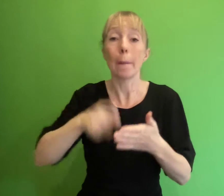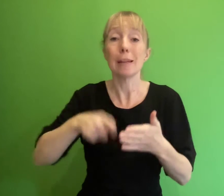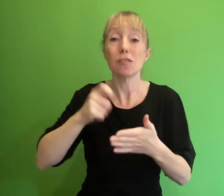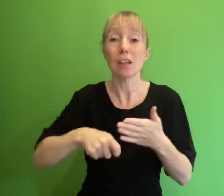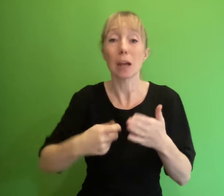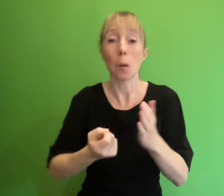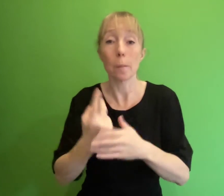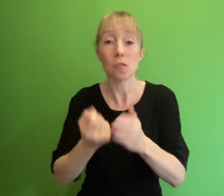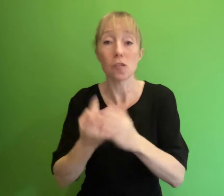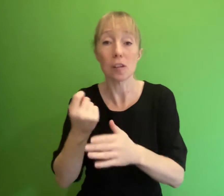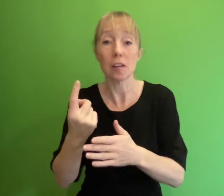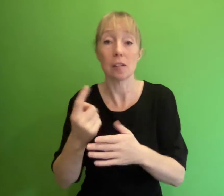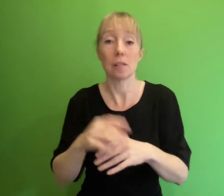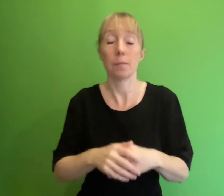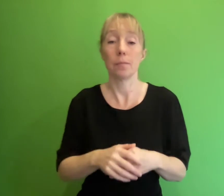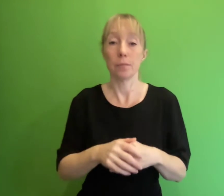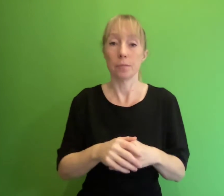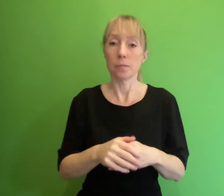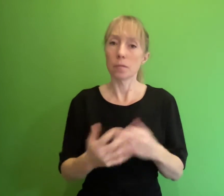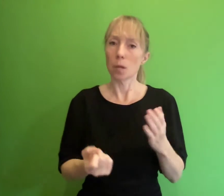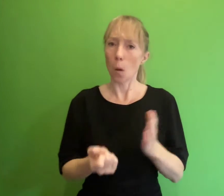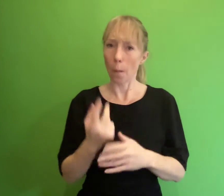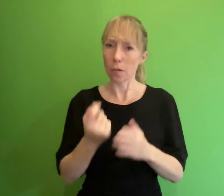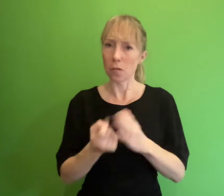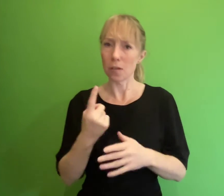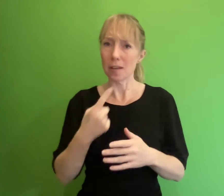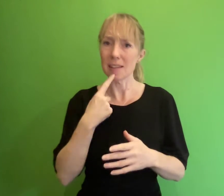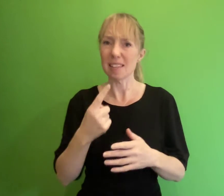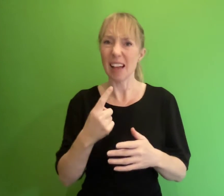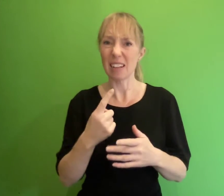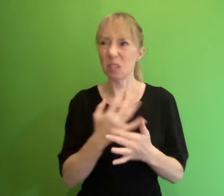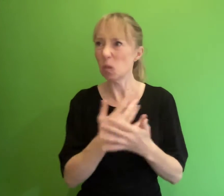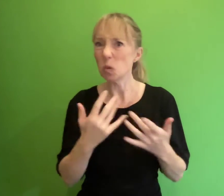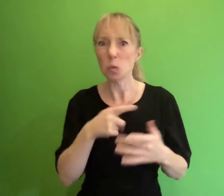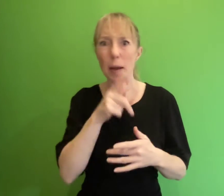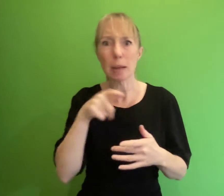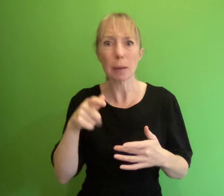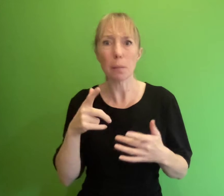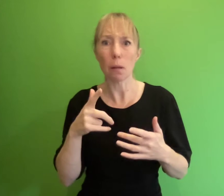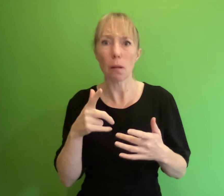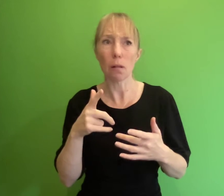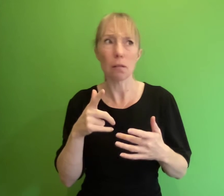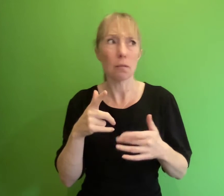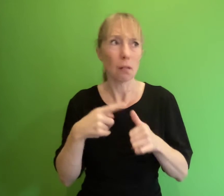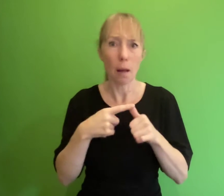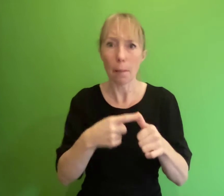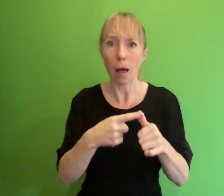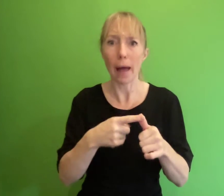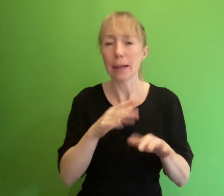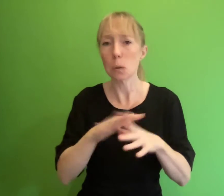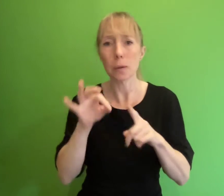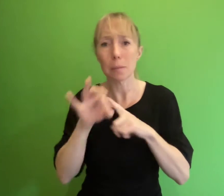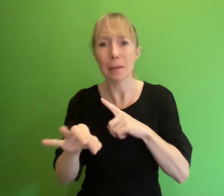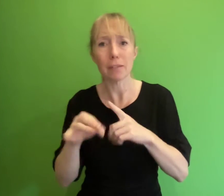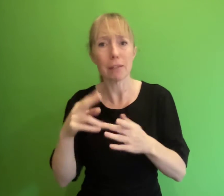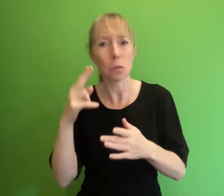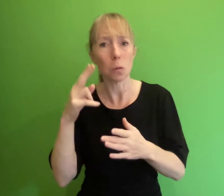As for opportunities, they are oversubscribed, not specifically for disabled people, and tend to only serve a handful of the